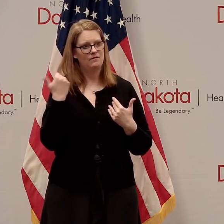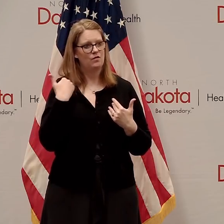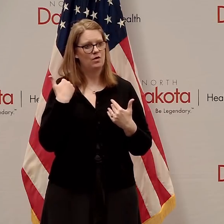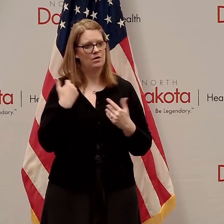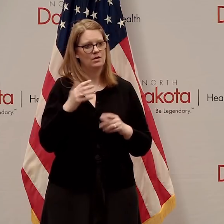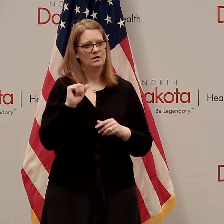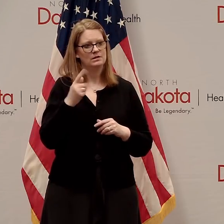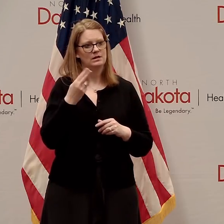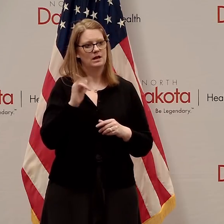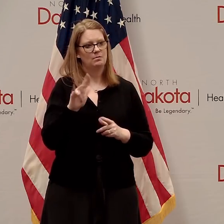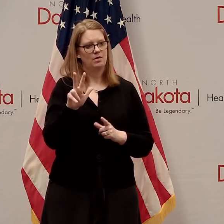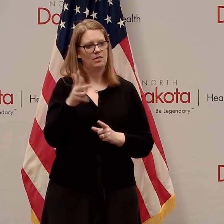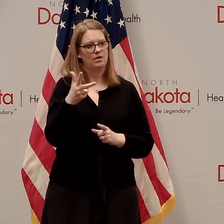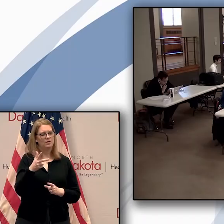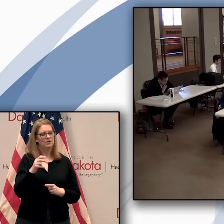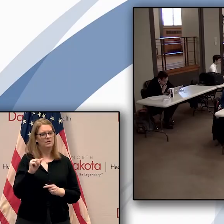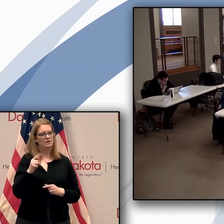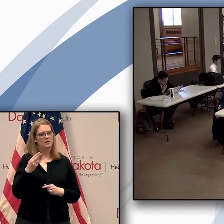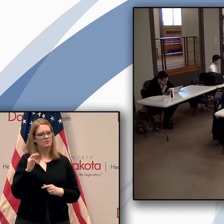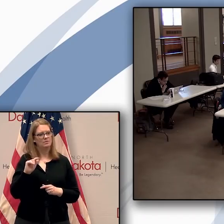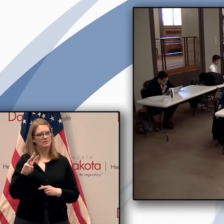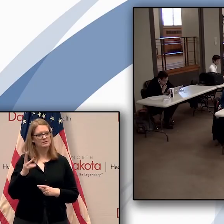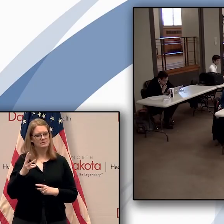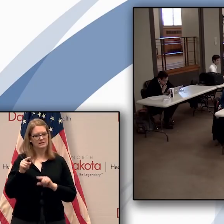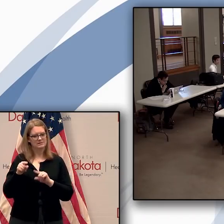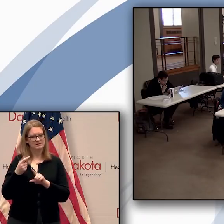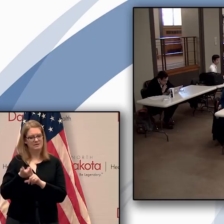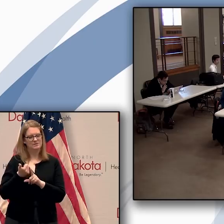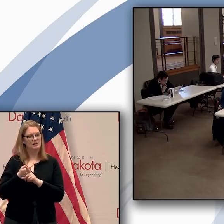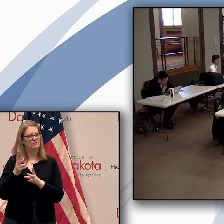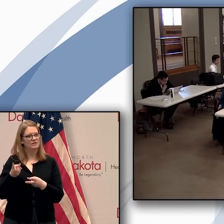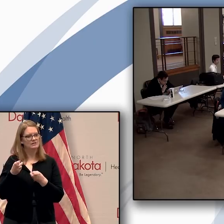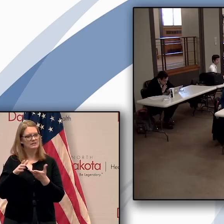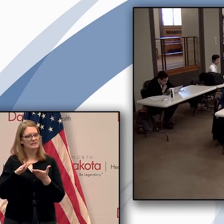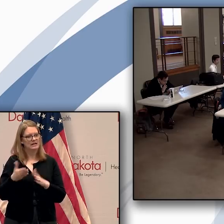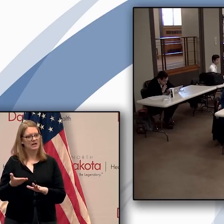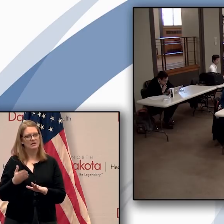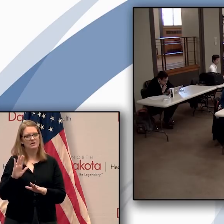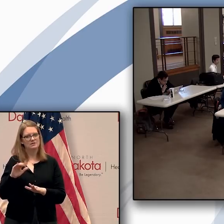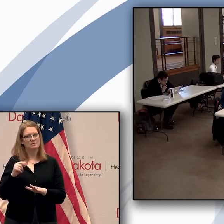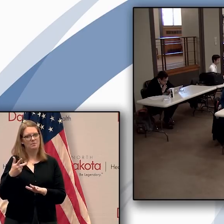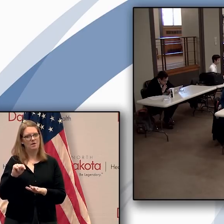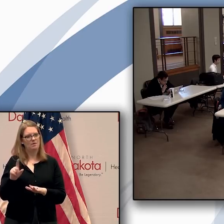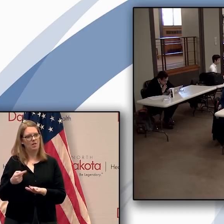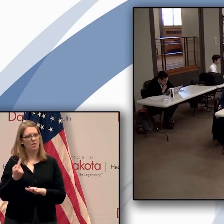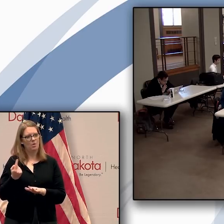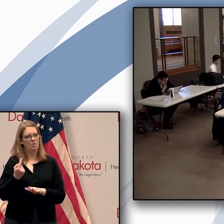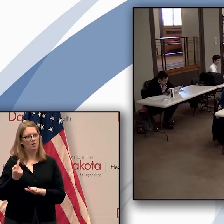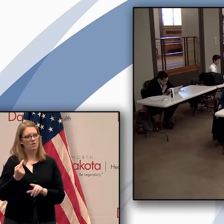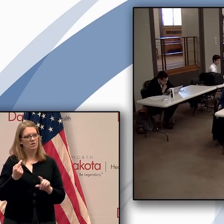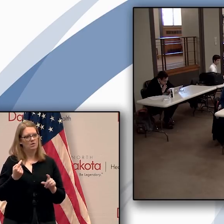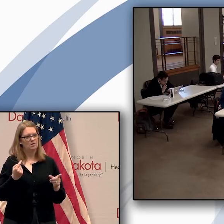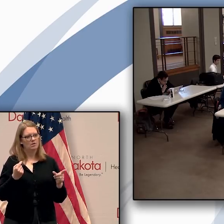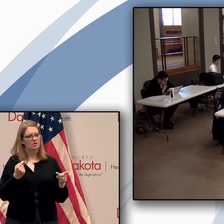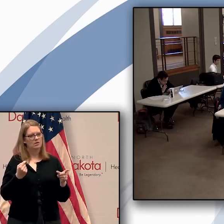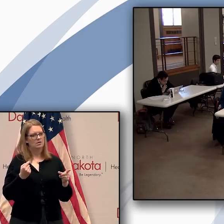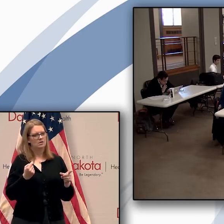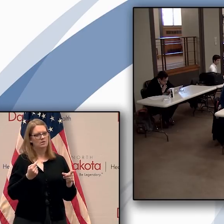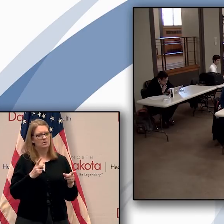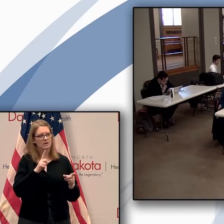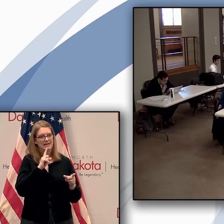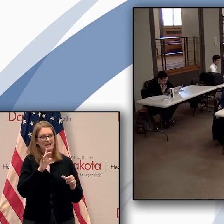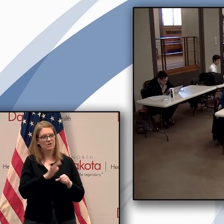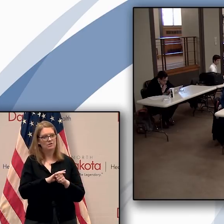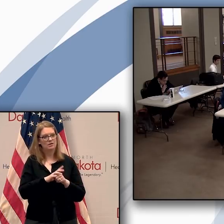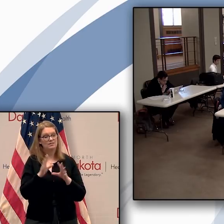was on April 3rd. On April 6th, they found him dead in his apartment alone. Question: can you guarantee